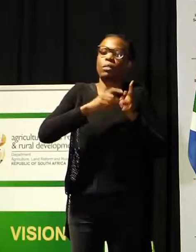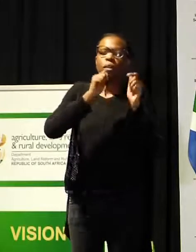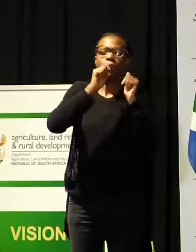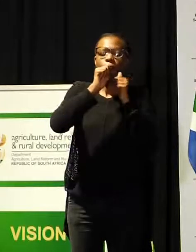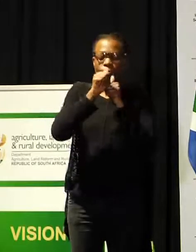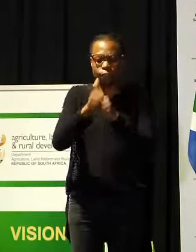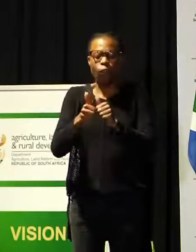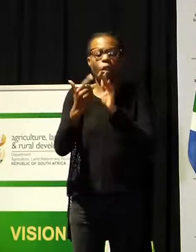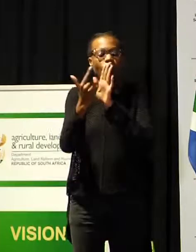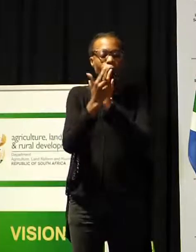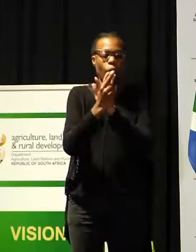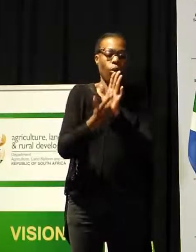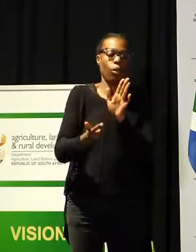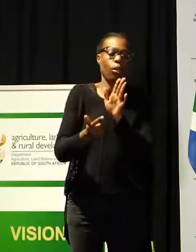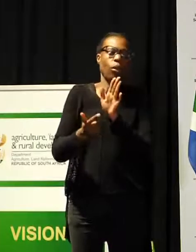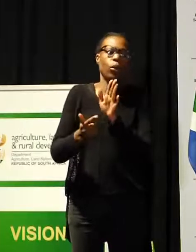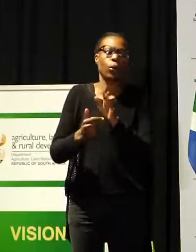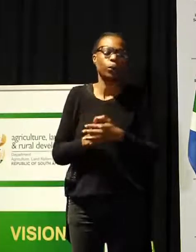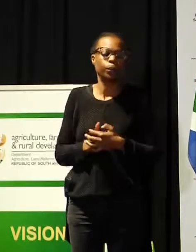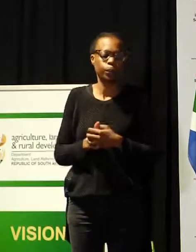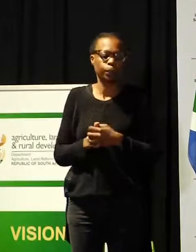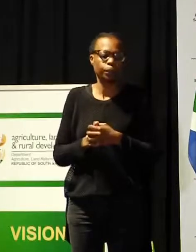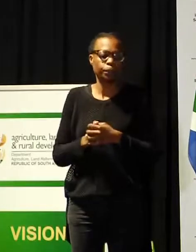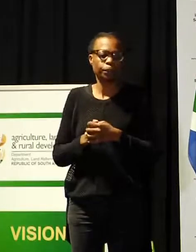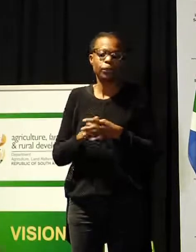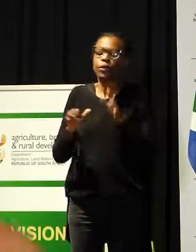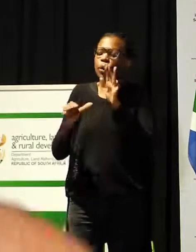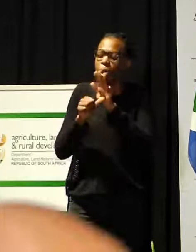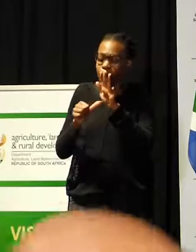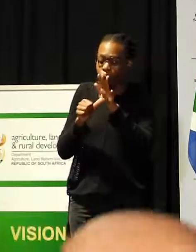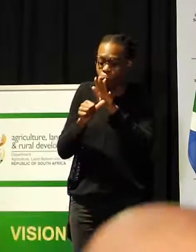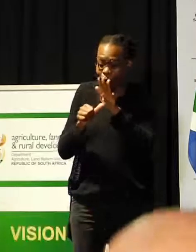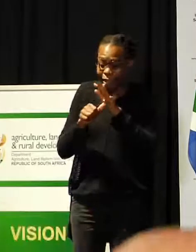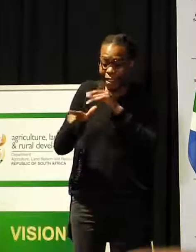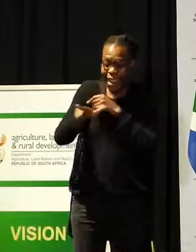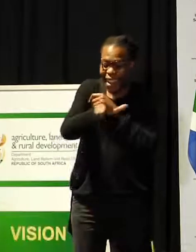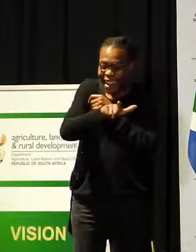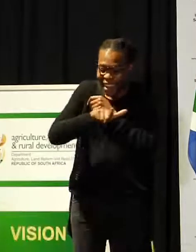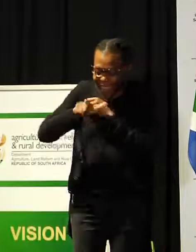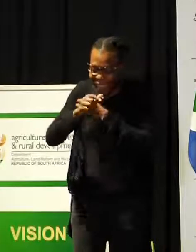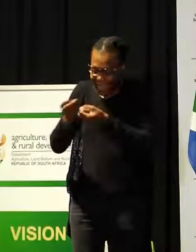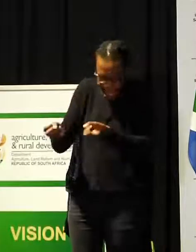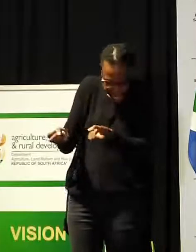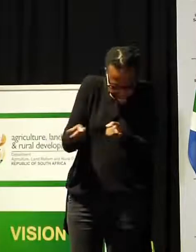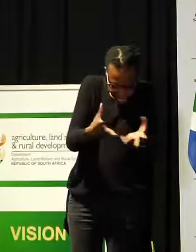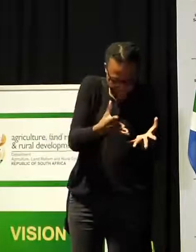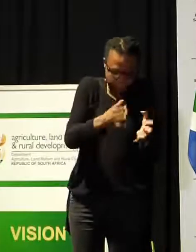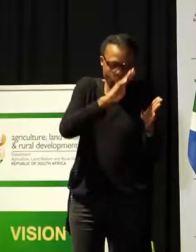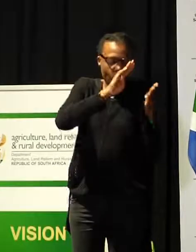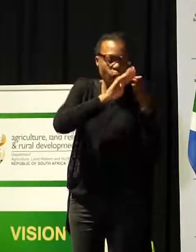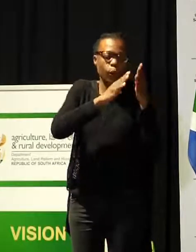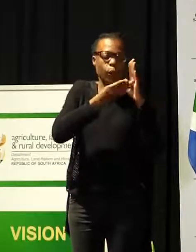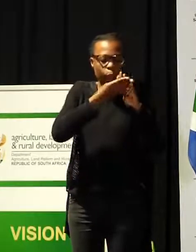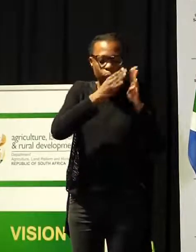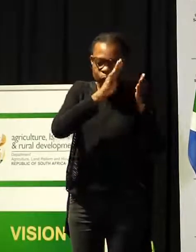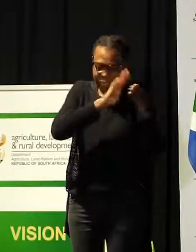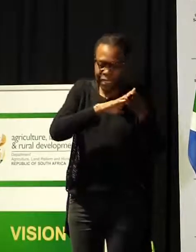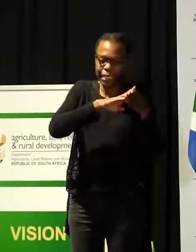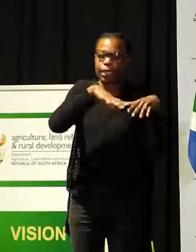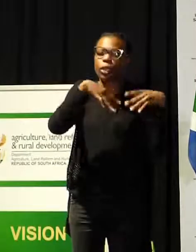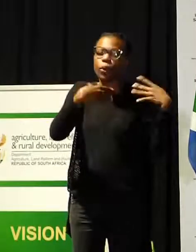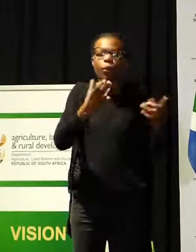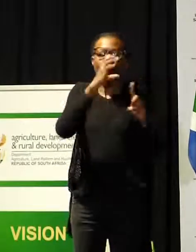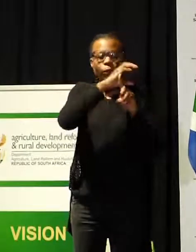still have to state as an obligation to make sure that that land transferred to communities or traditional council